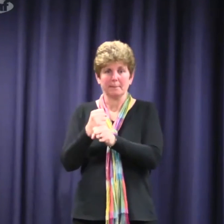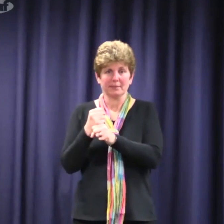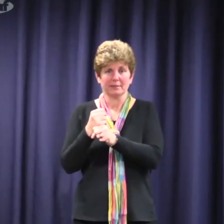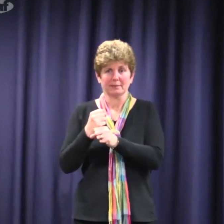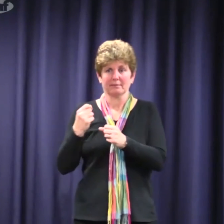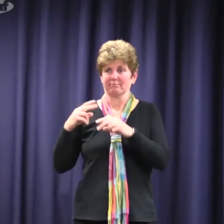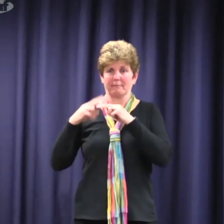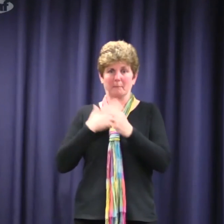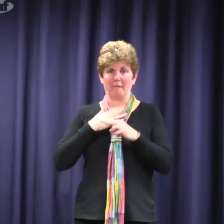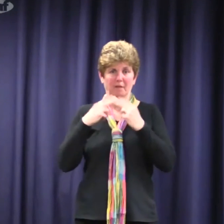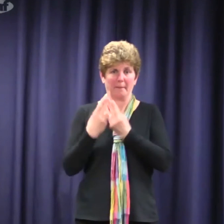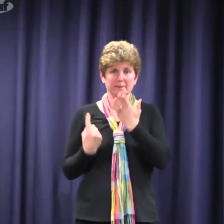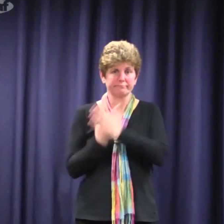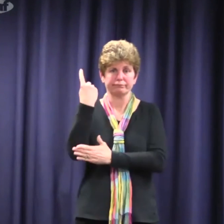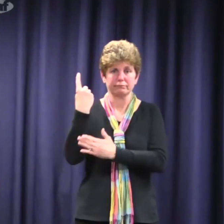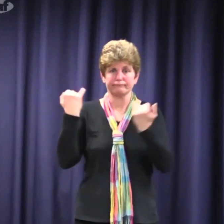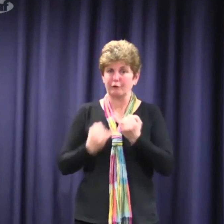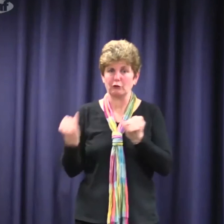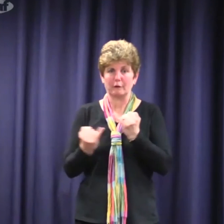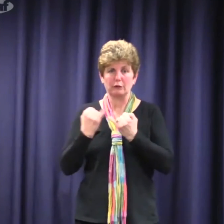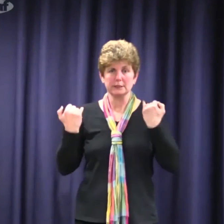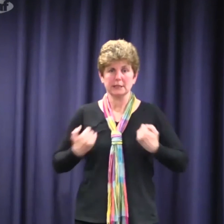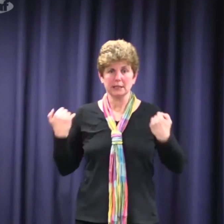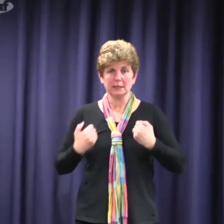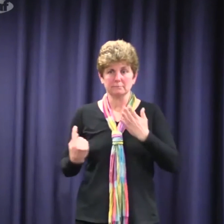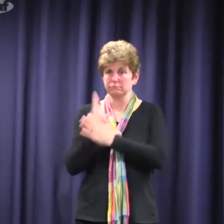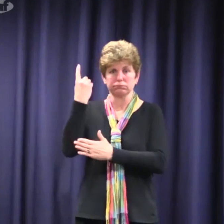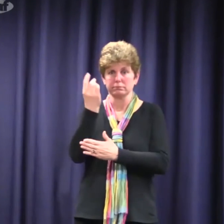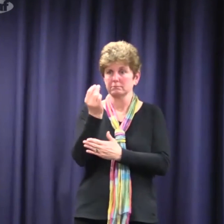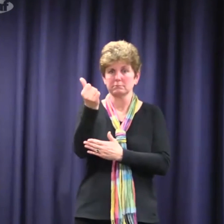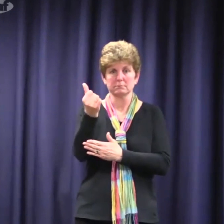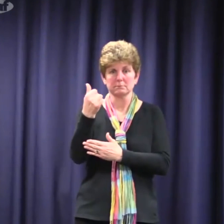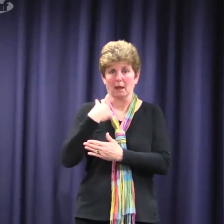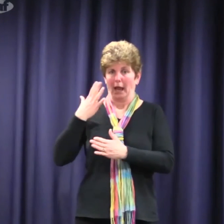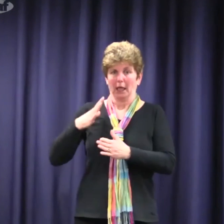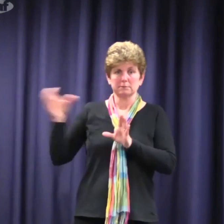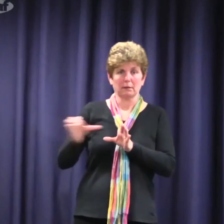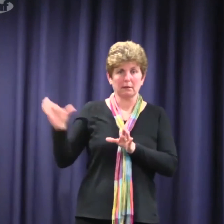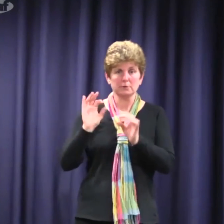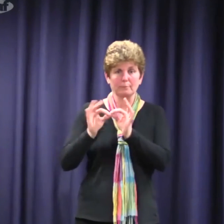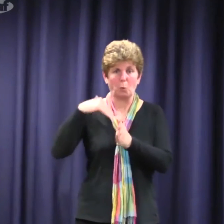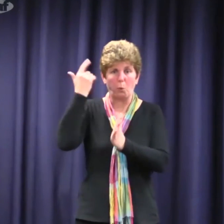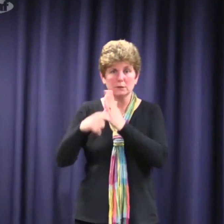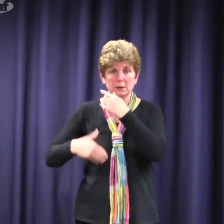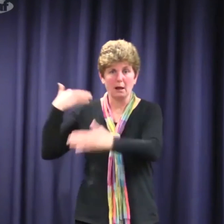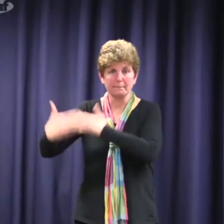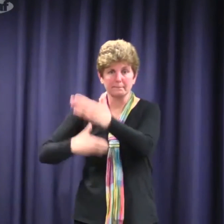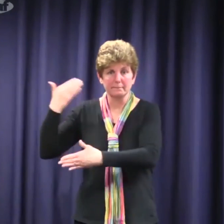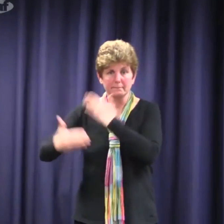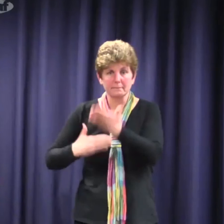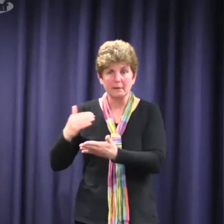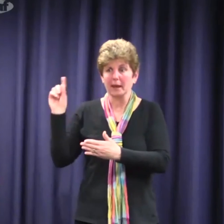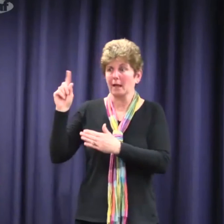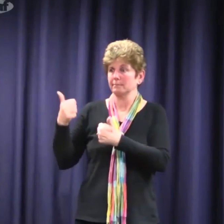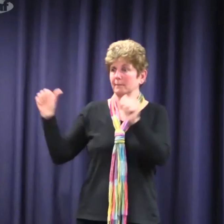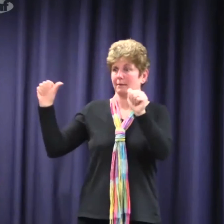and I believe it should be separate. For example, my family might become very suddenly sick and I'll need to get